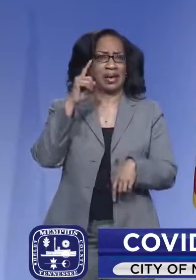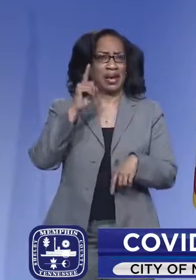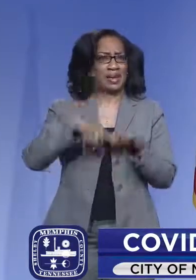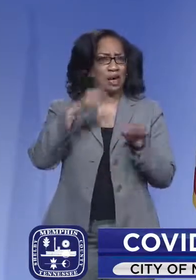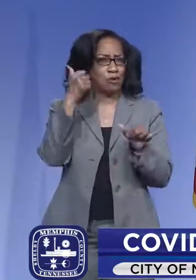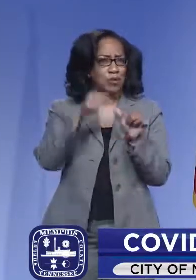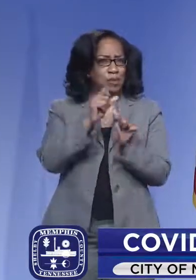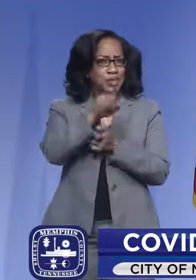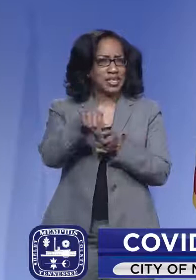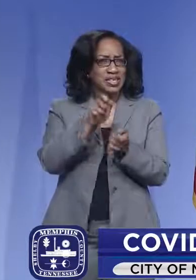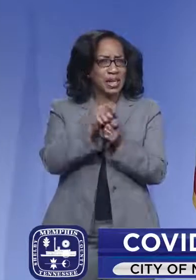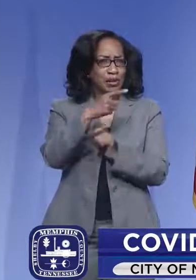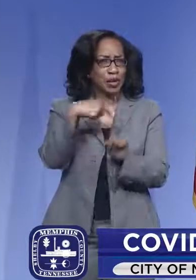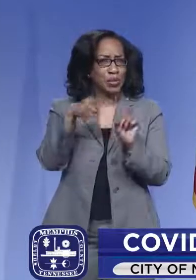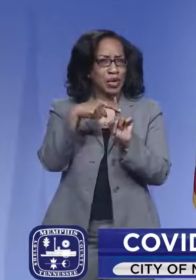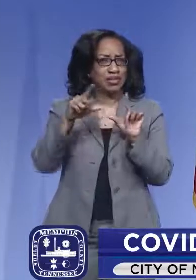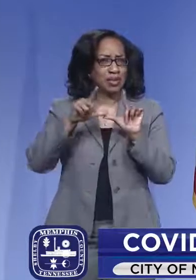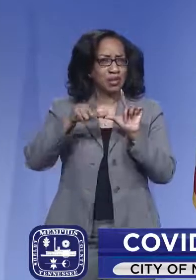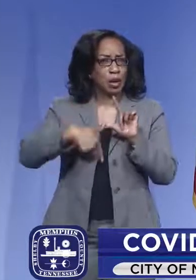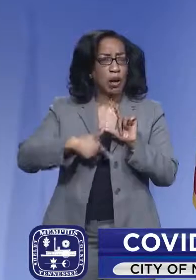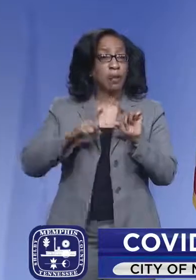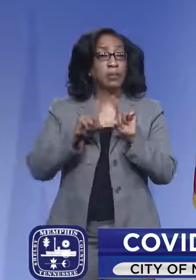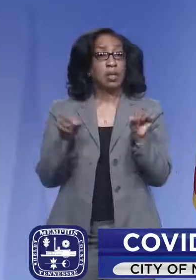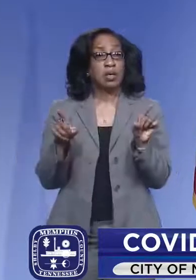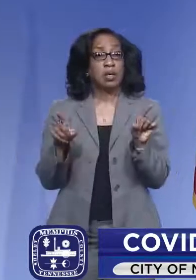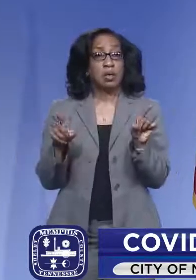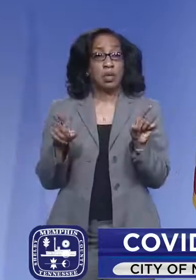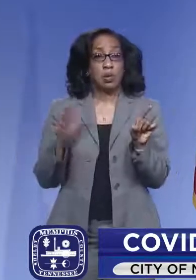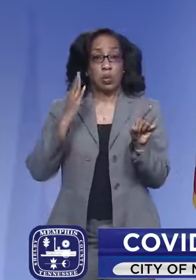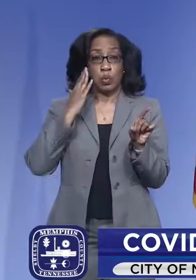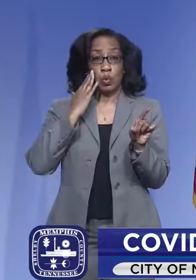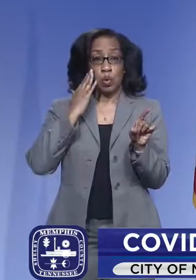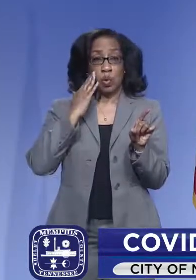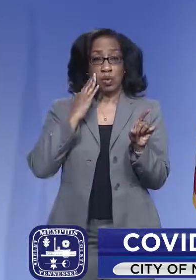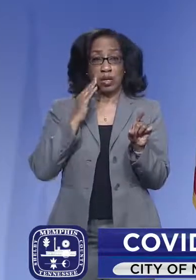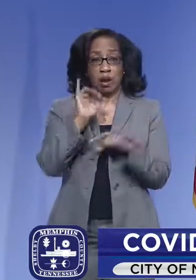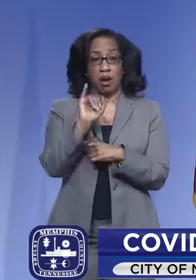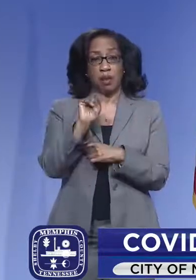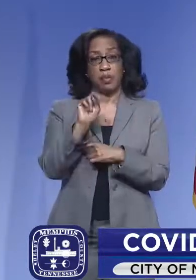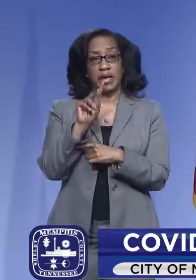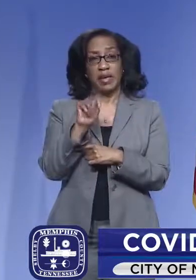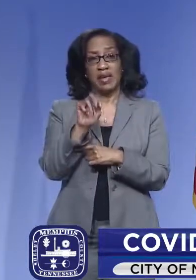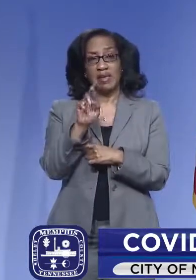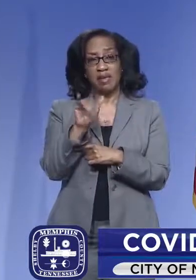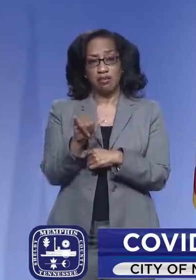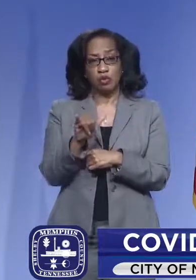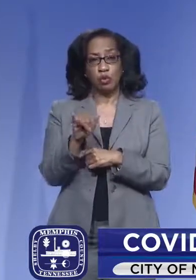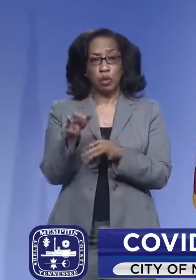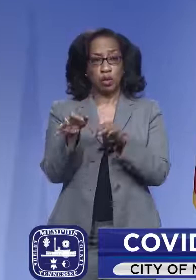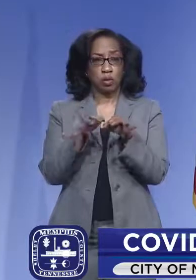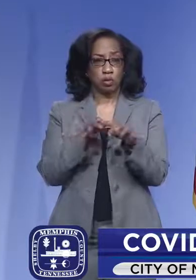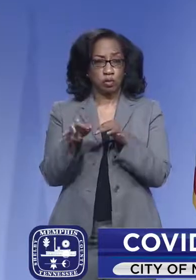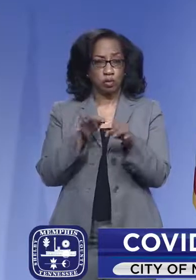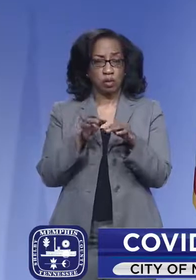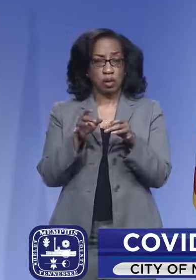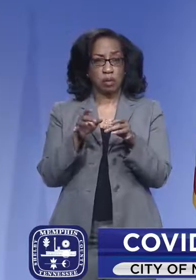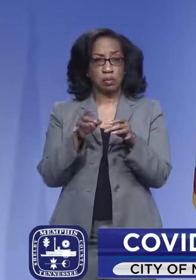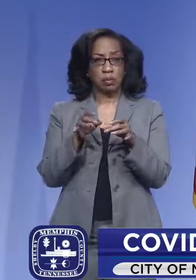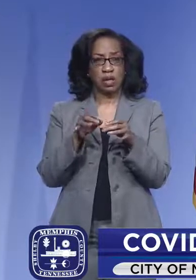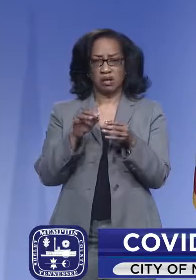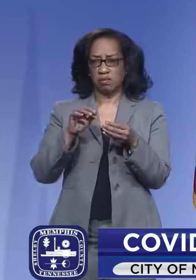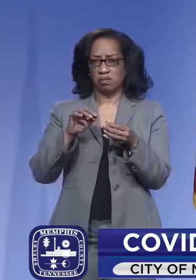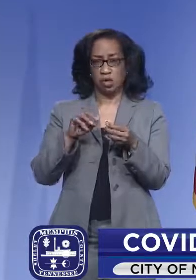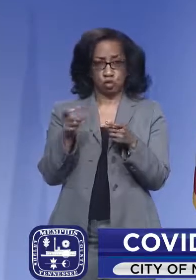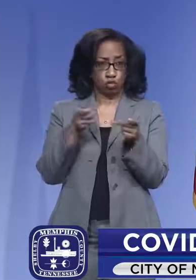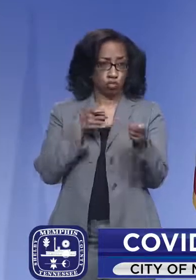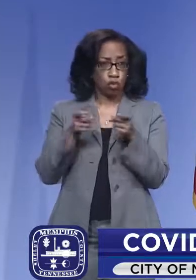but I do know that we have our inventory control system. We actually have that displayed in our Office of Emergency Management for every single